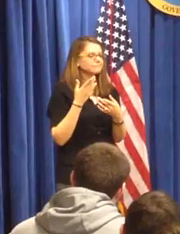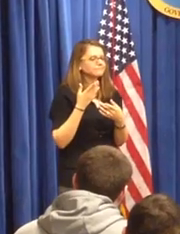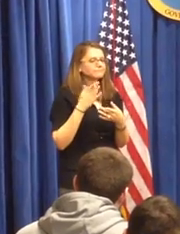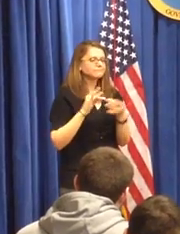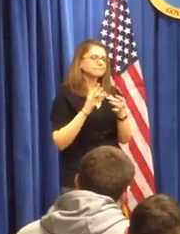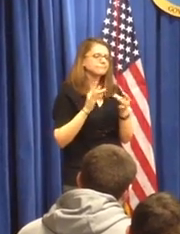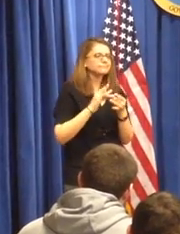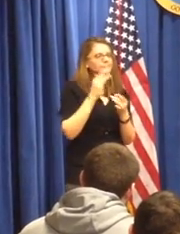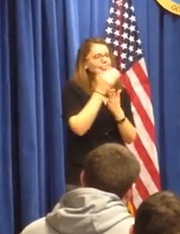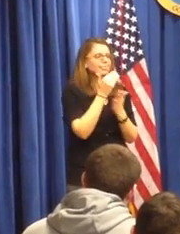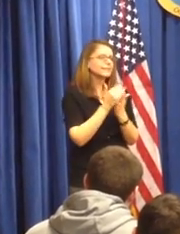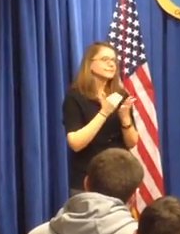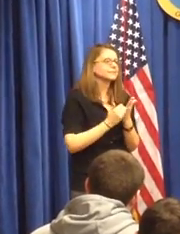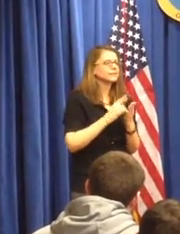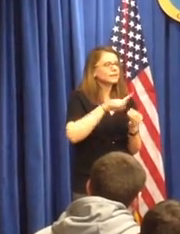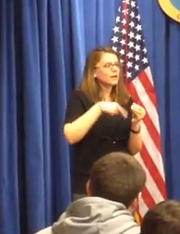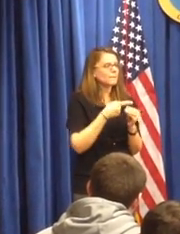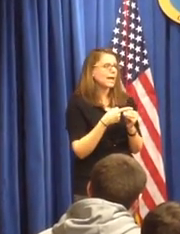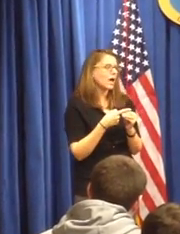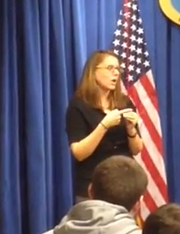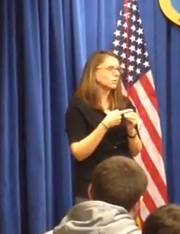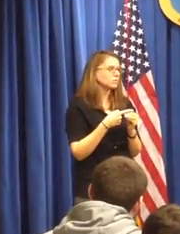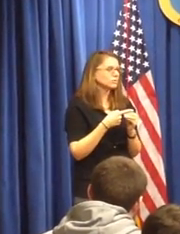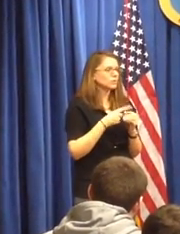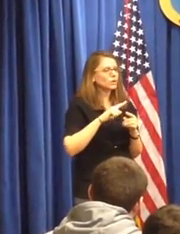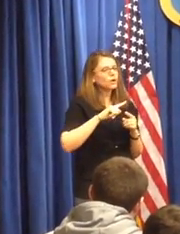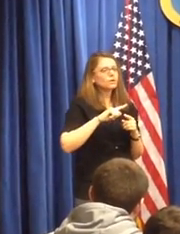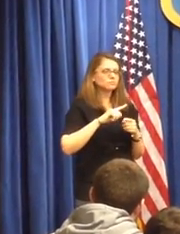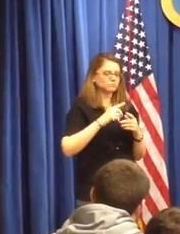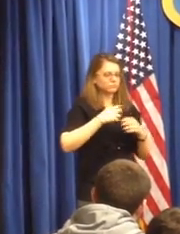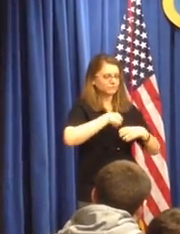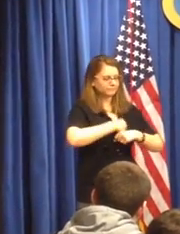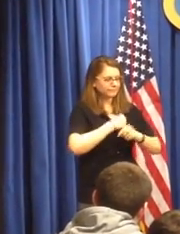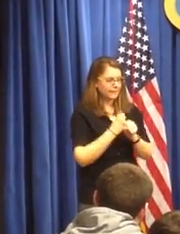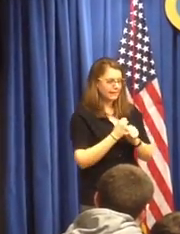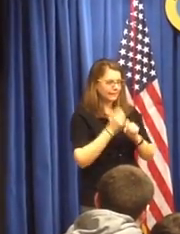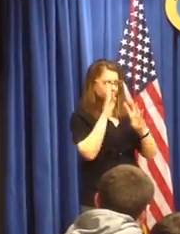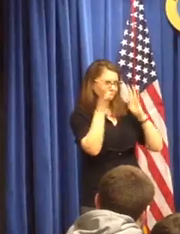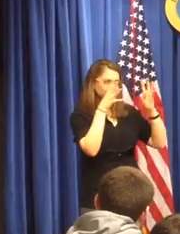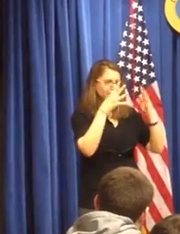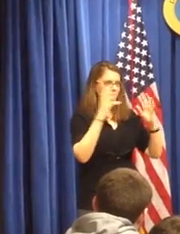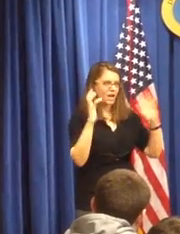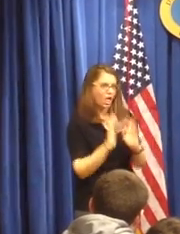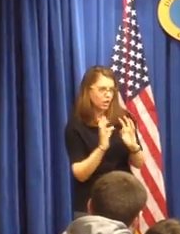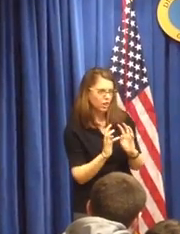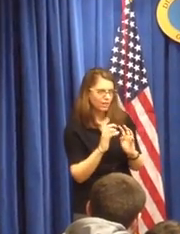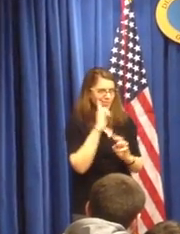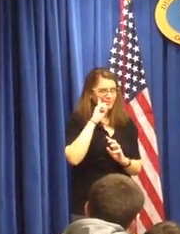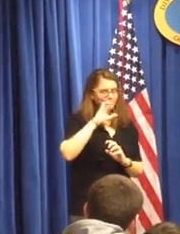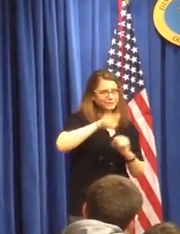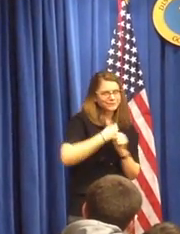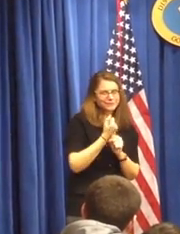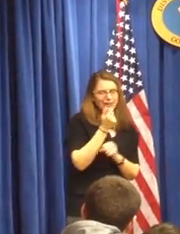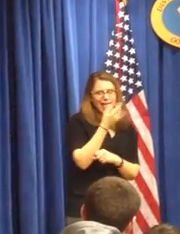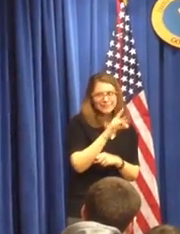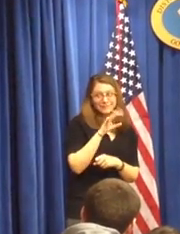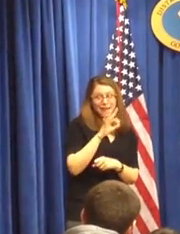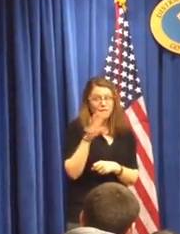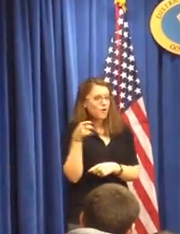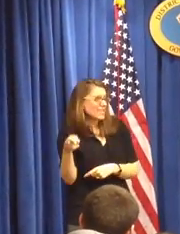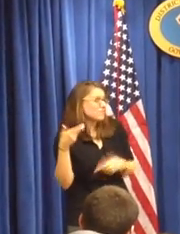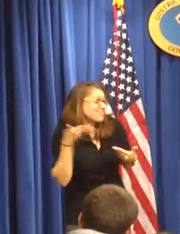lesson about when the huddle was created. I think that was 1894, and he was there at the time.